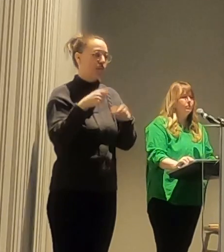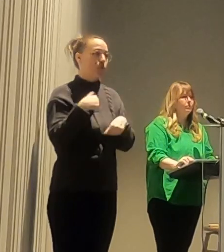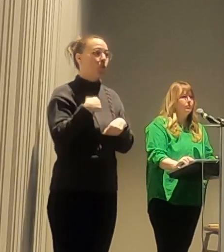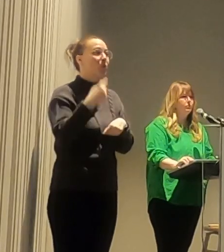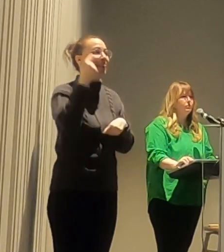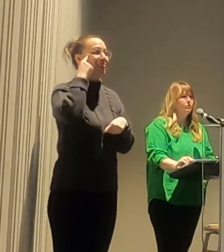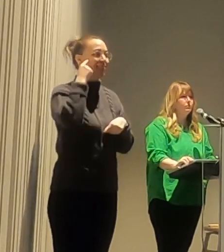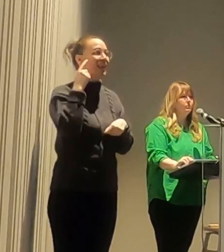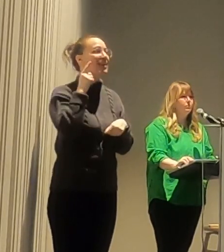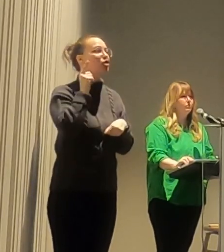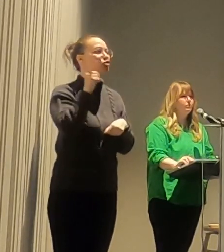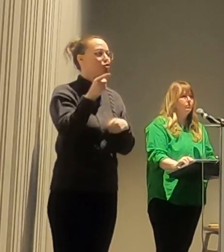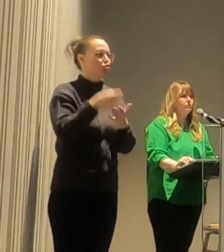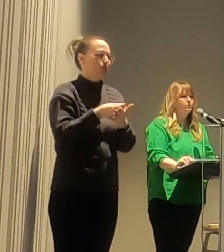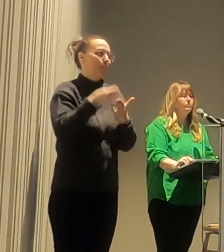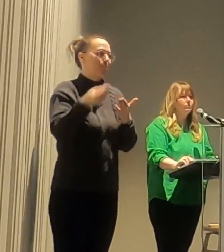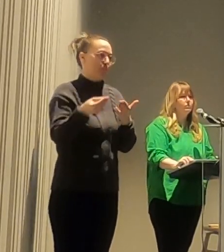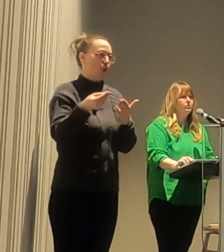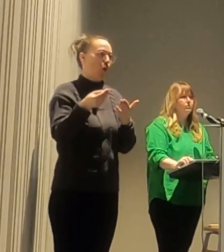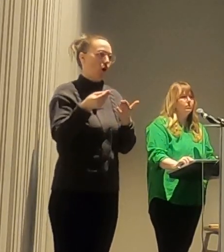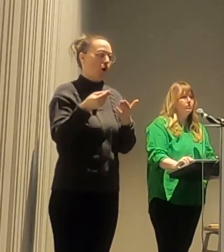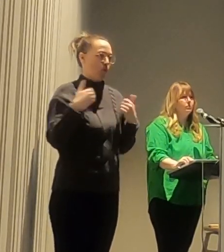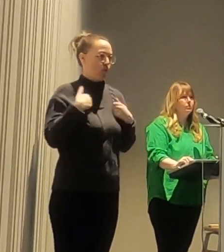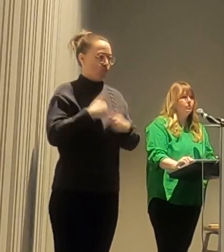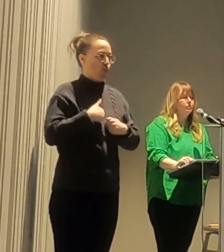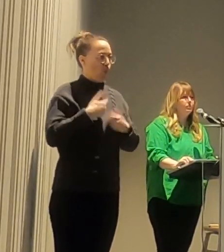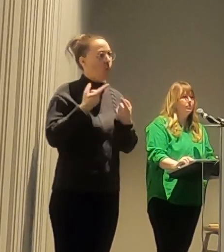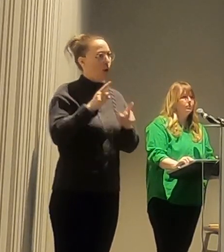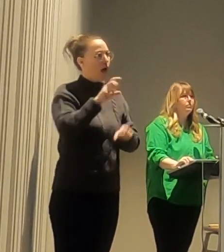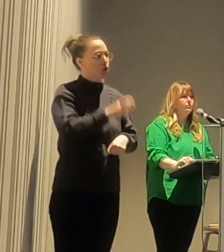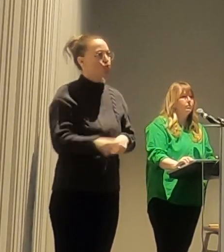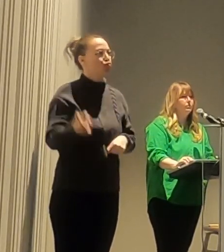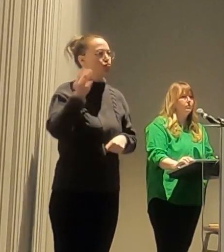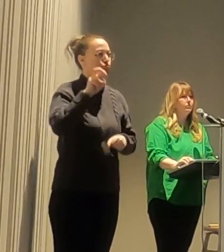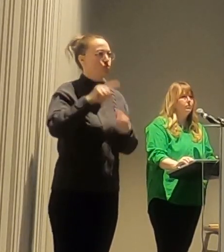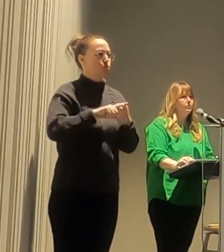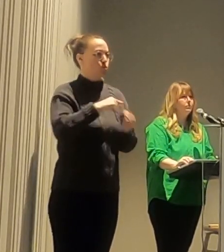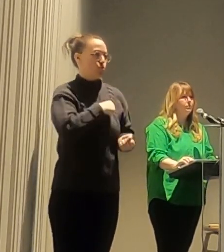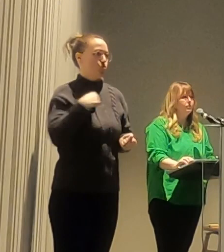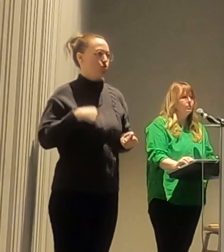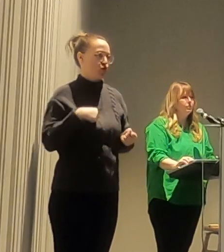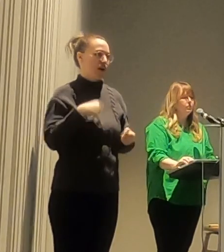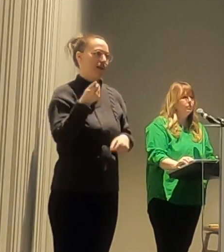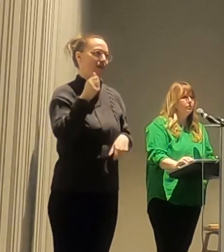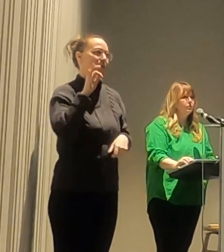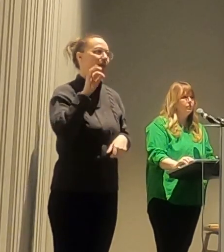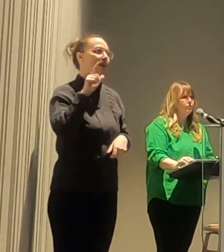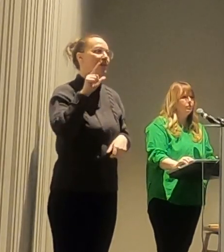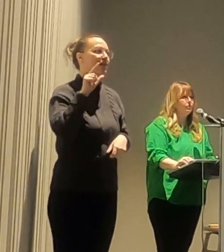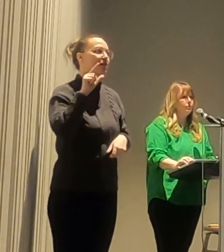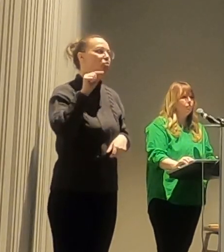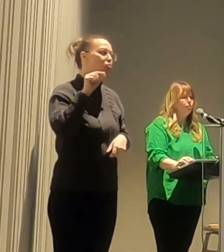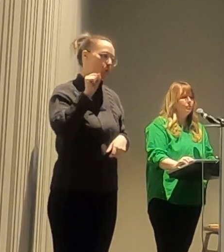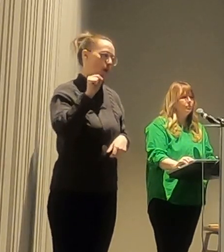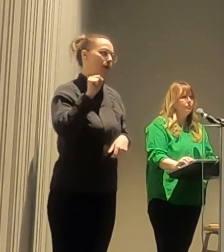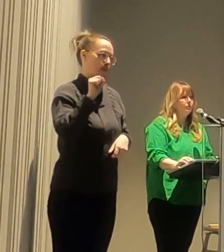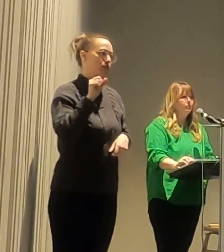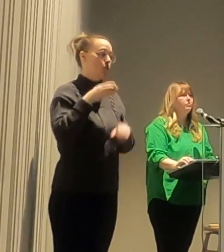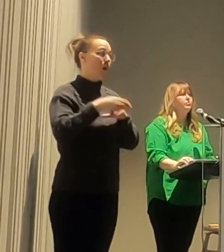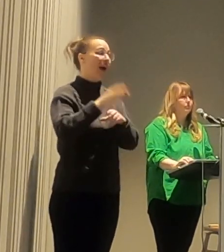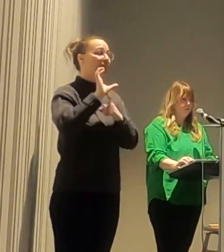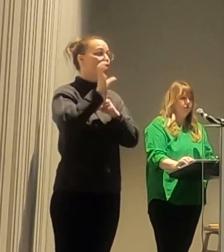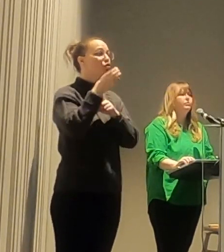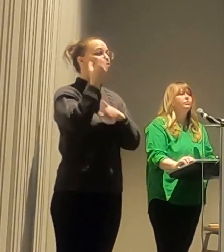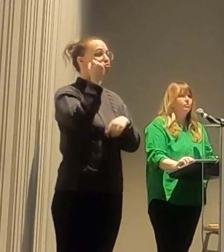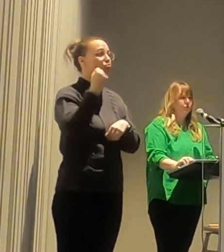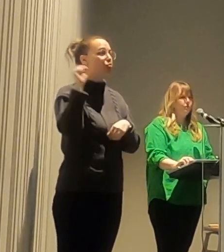bought one of these robes on her trips to China in the 1920s. So, because after the Cultural Revolution, they